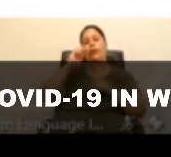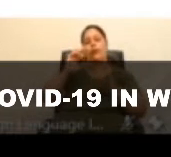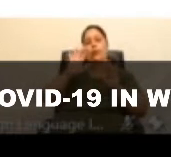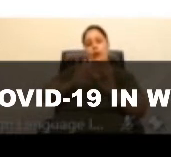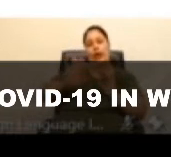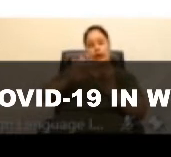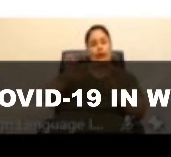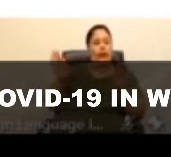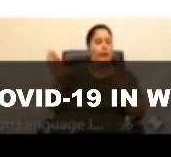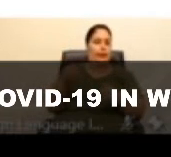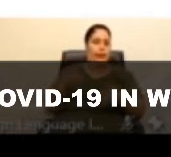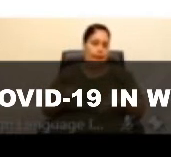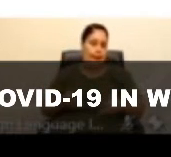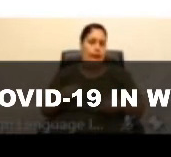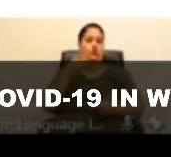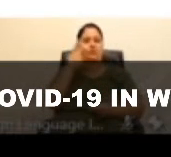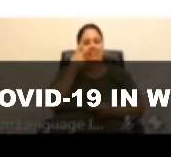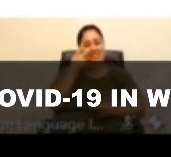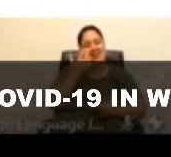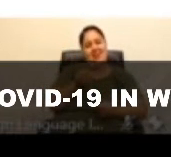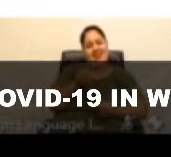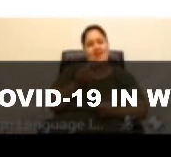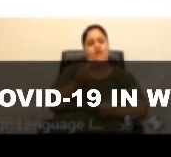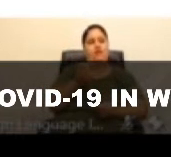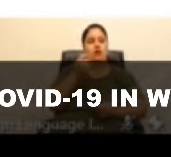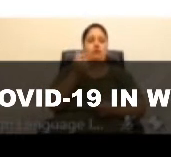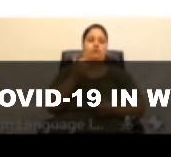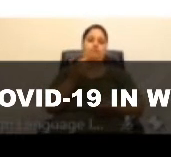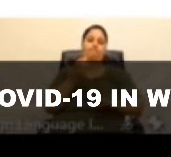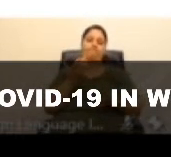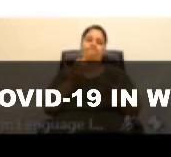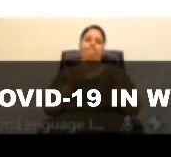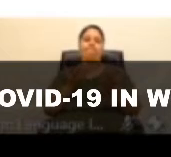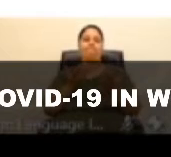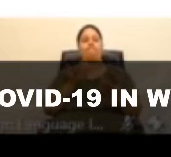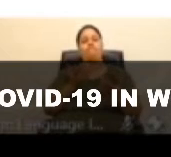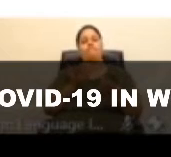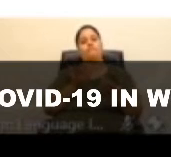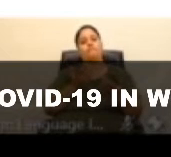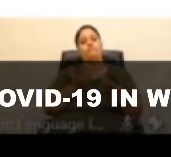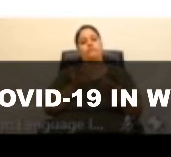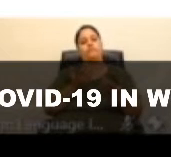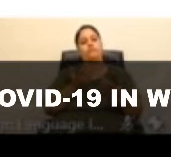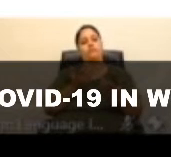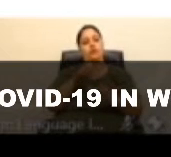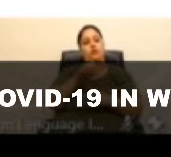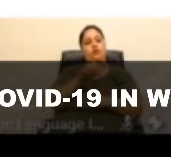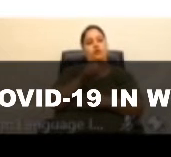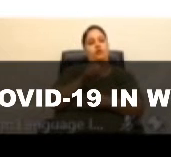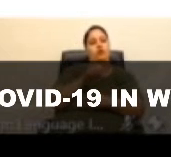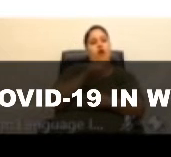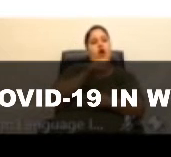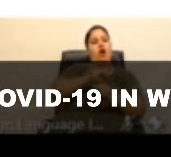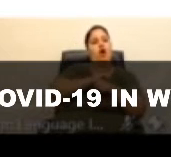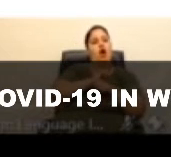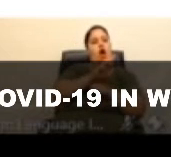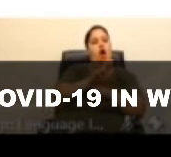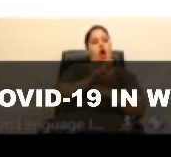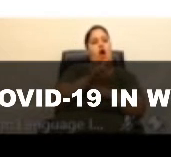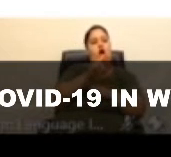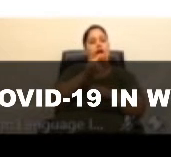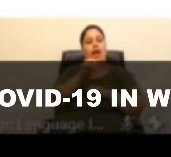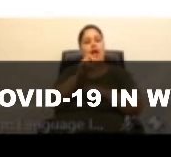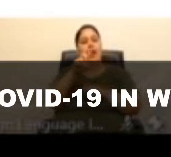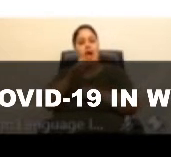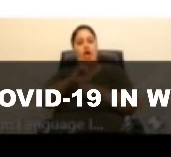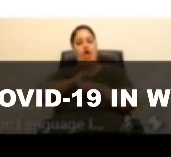Metro. So we're seeing that the SARS-CoV-2 RNA has increased across the Metro